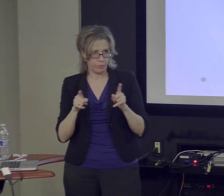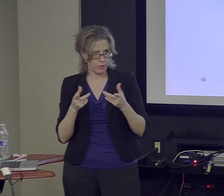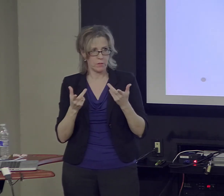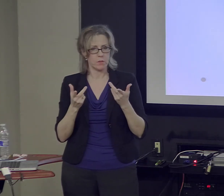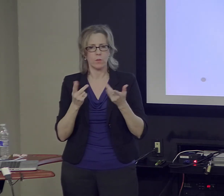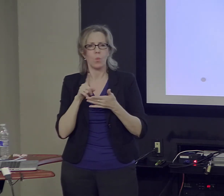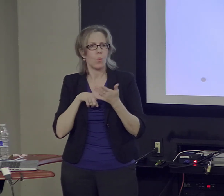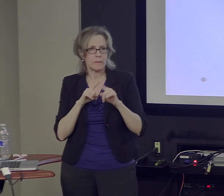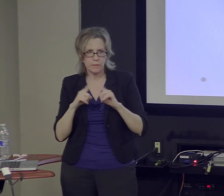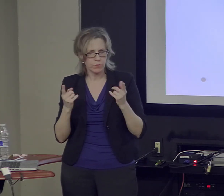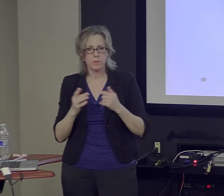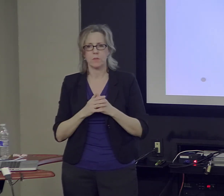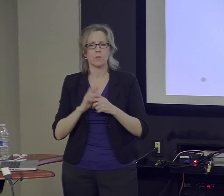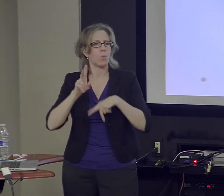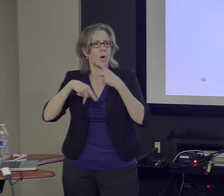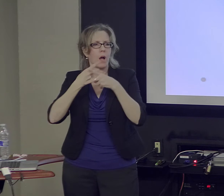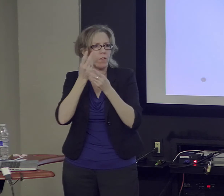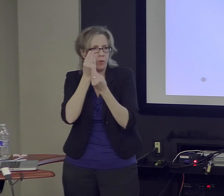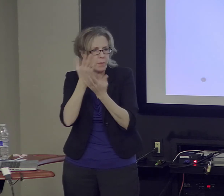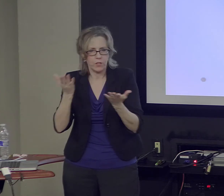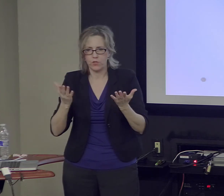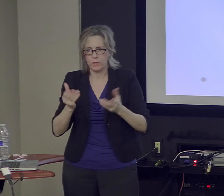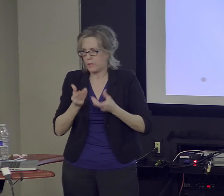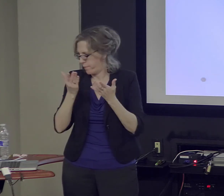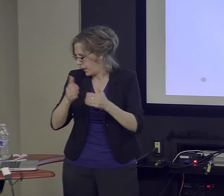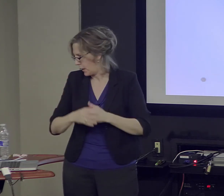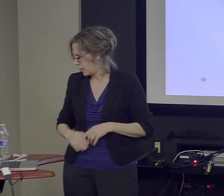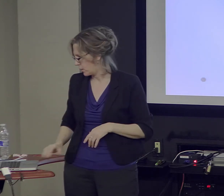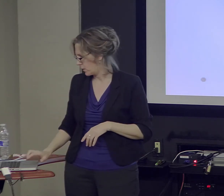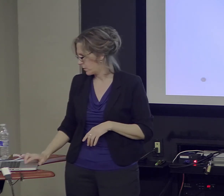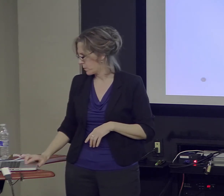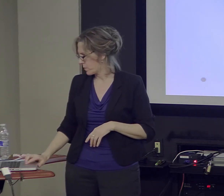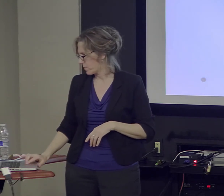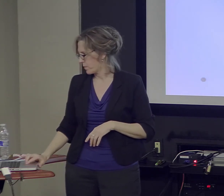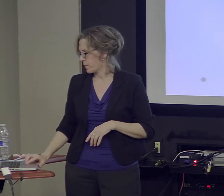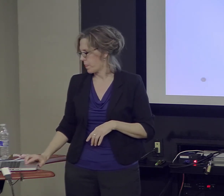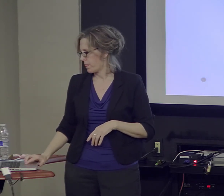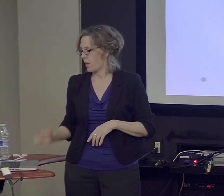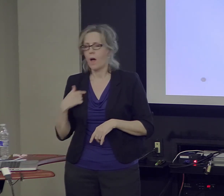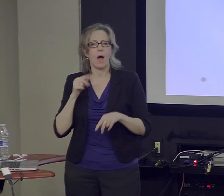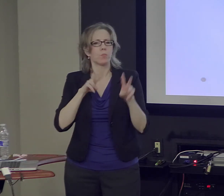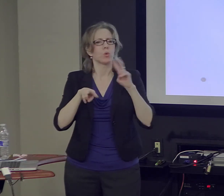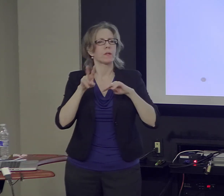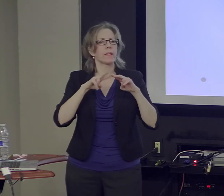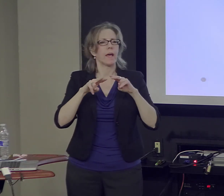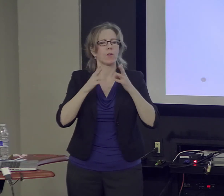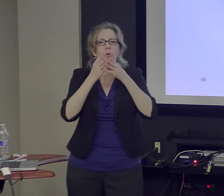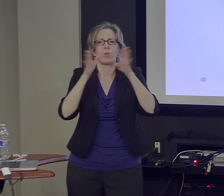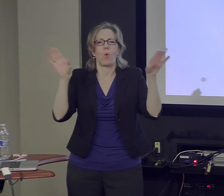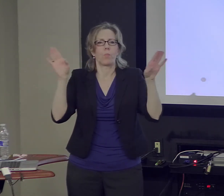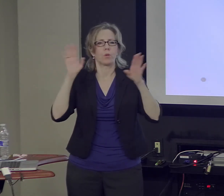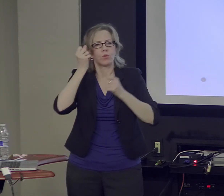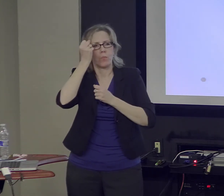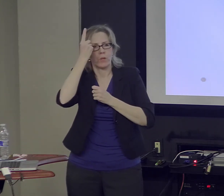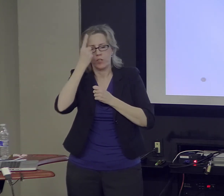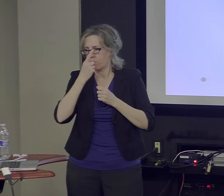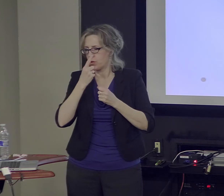and determine the differences between what type of discourse information is conveyed between international and what would be conveyed through